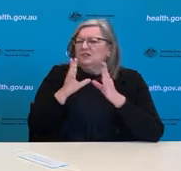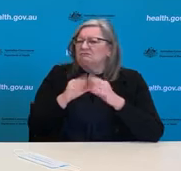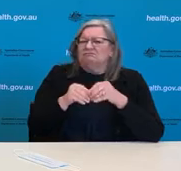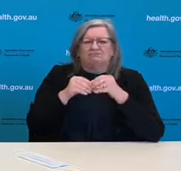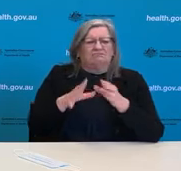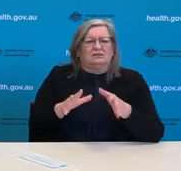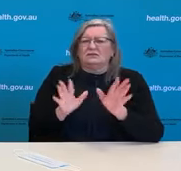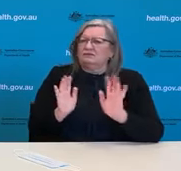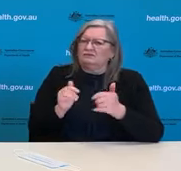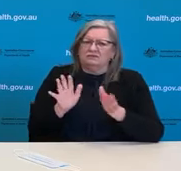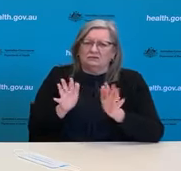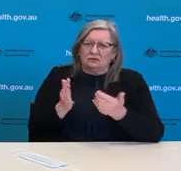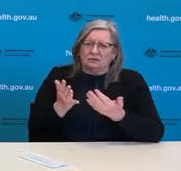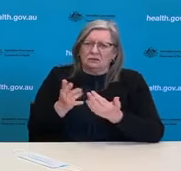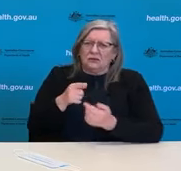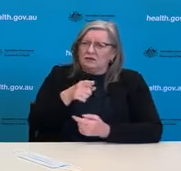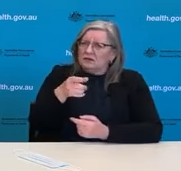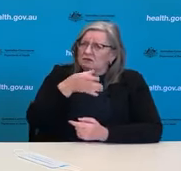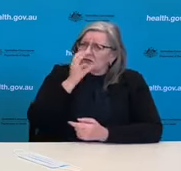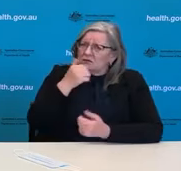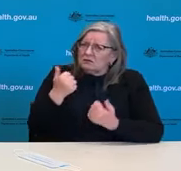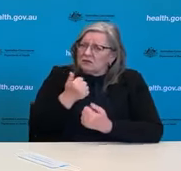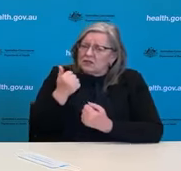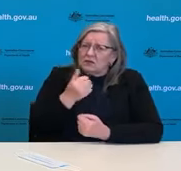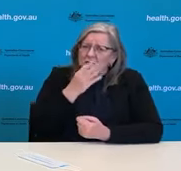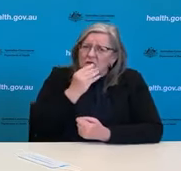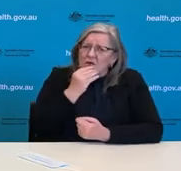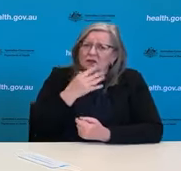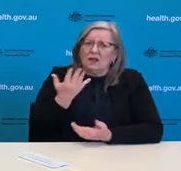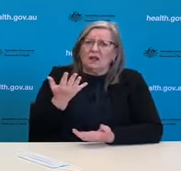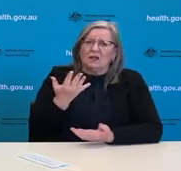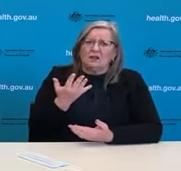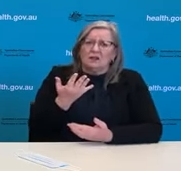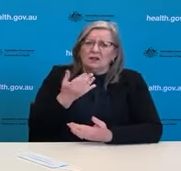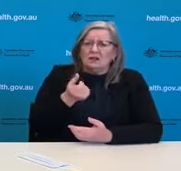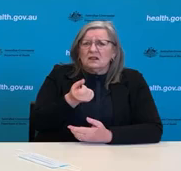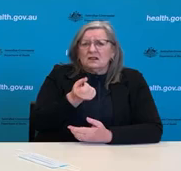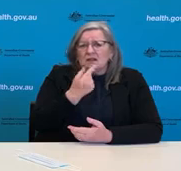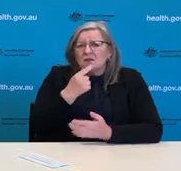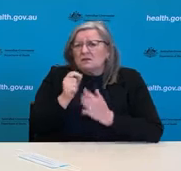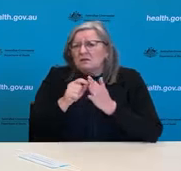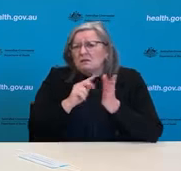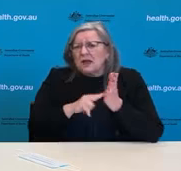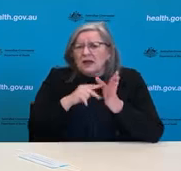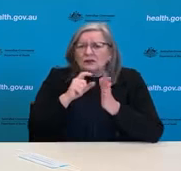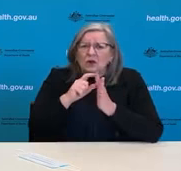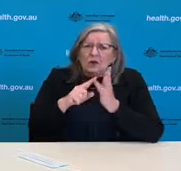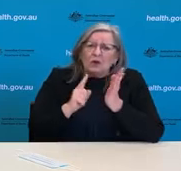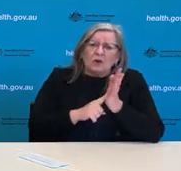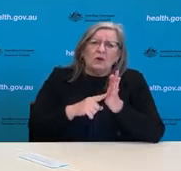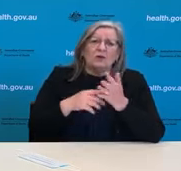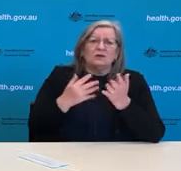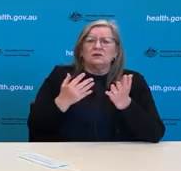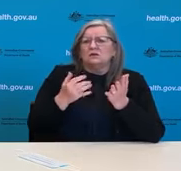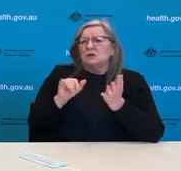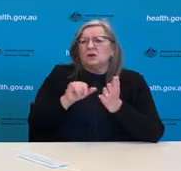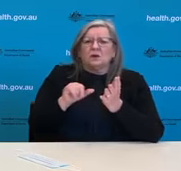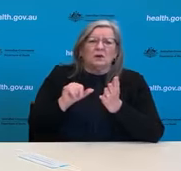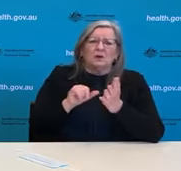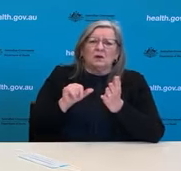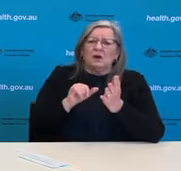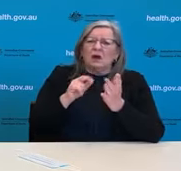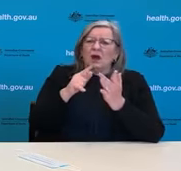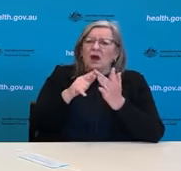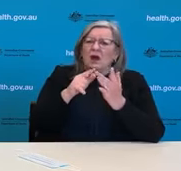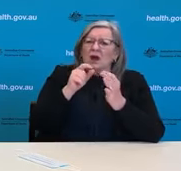lots of fluids and to take some mild painkillers like paracetamol or ibuprofen if